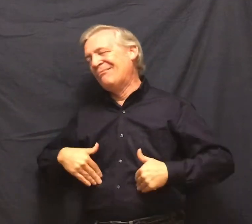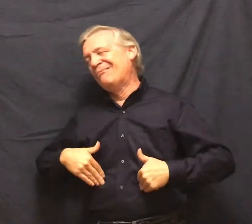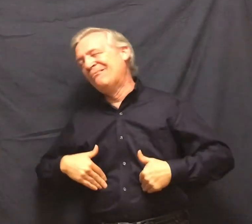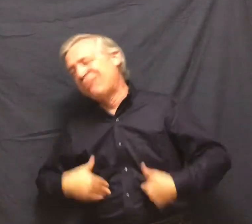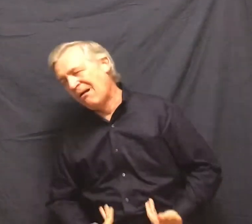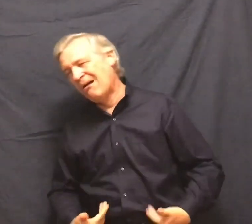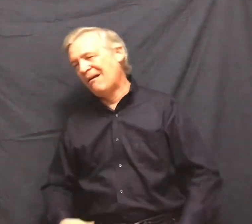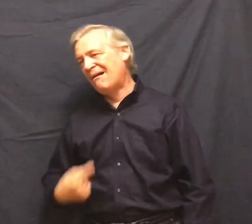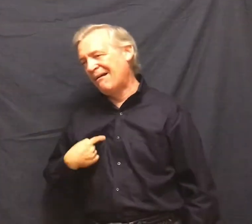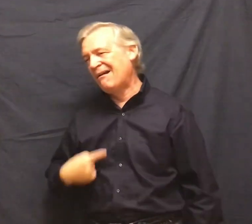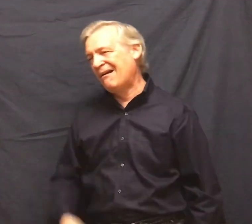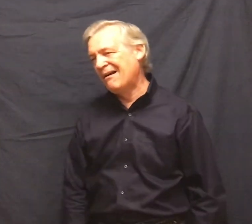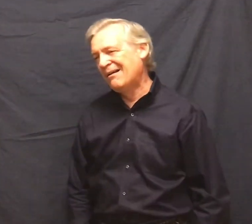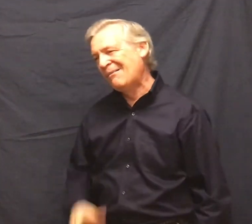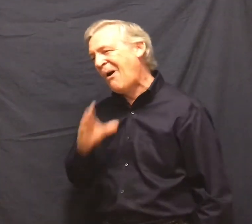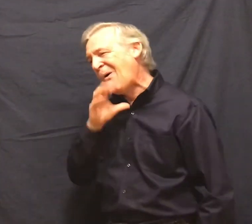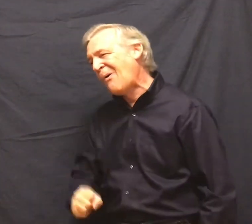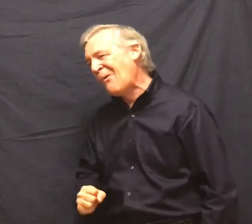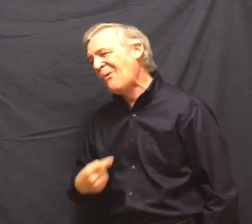Lenny was just finishing making his bed.